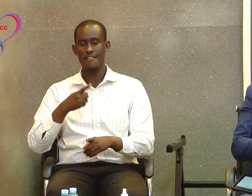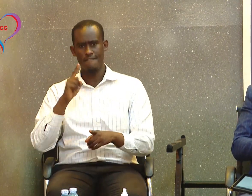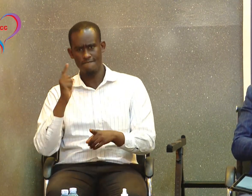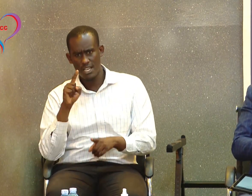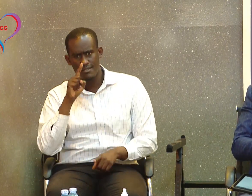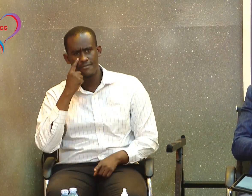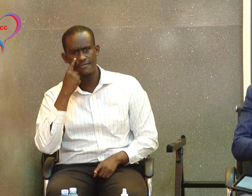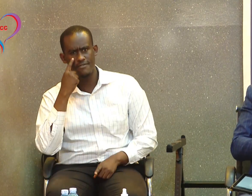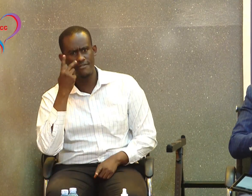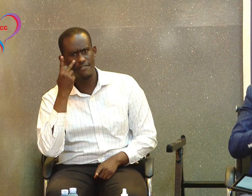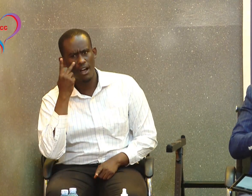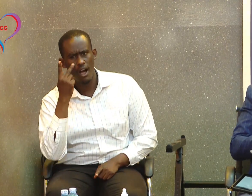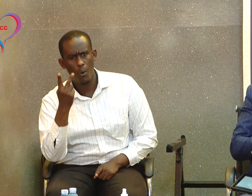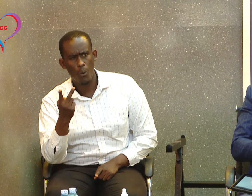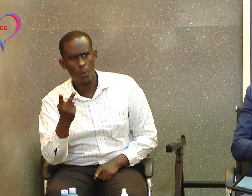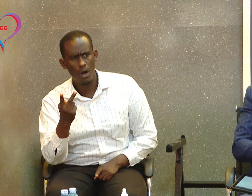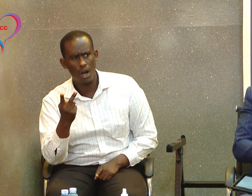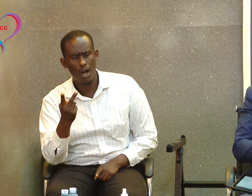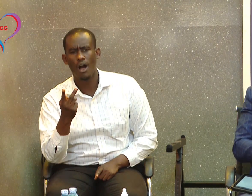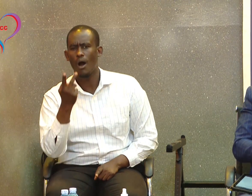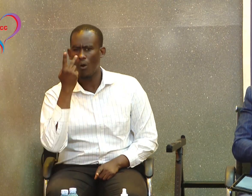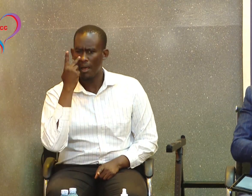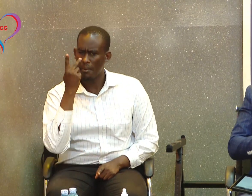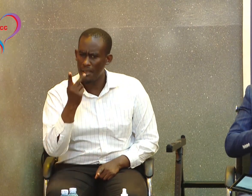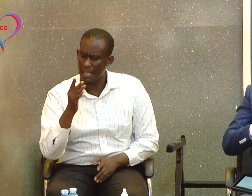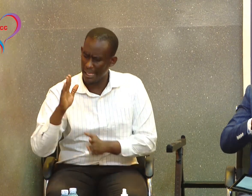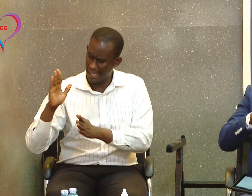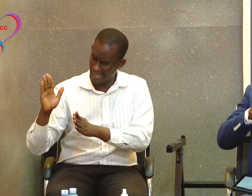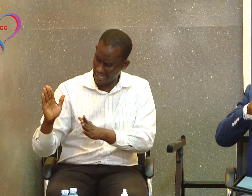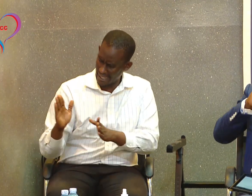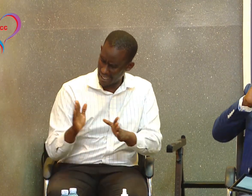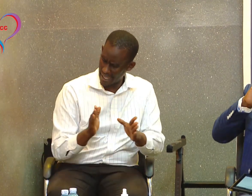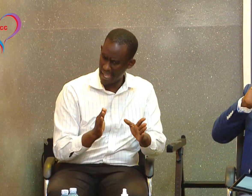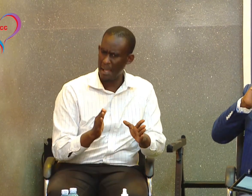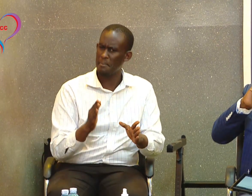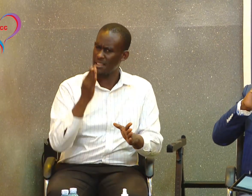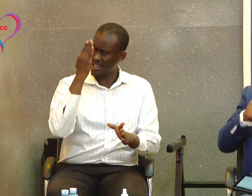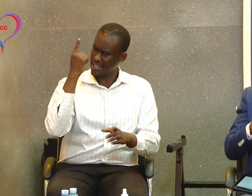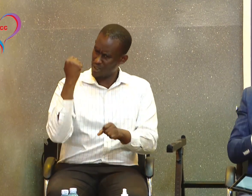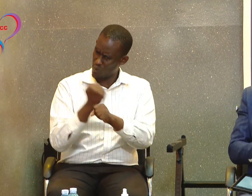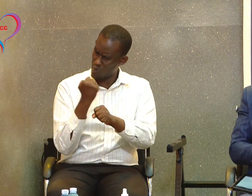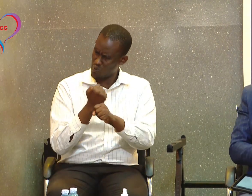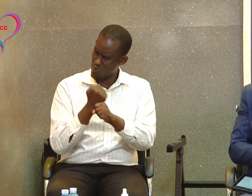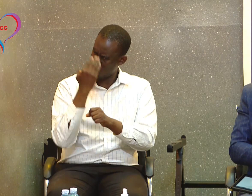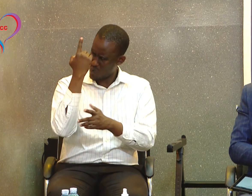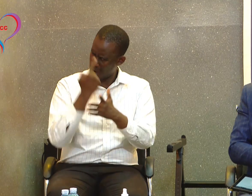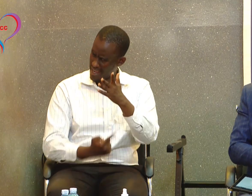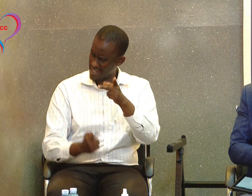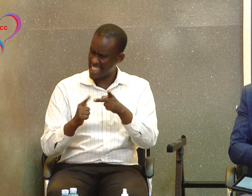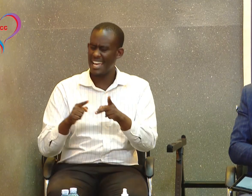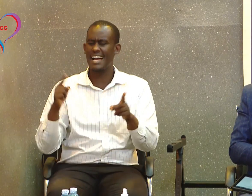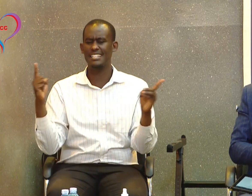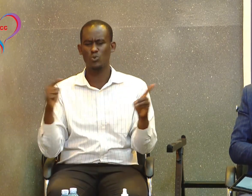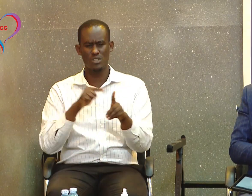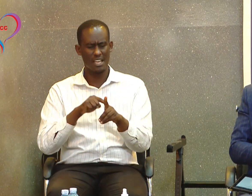what you came to do. It's the same time that you have to sharpen it.